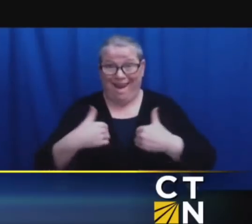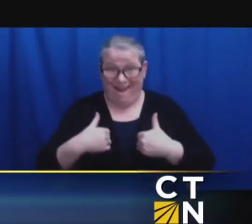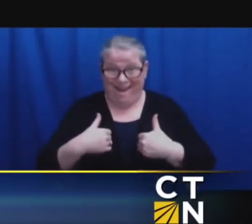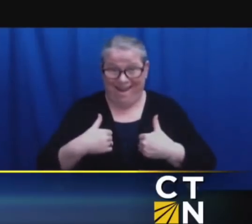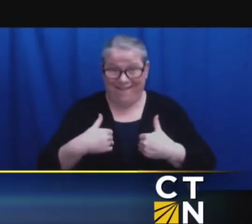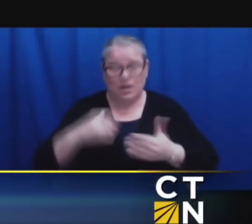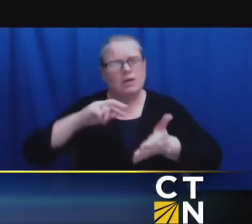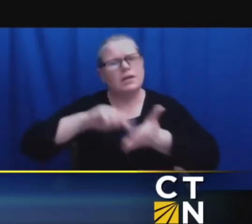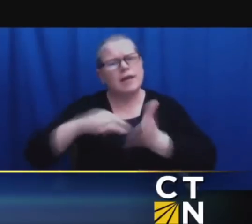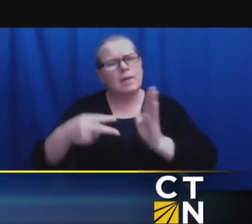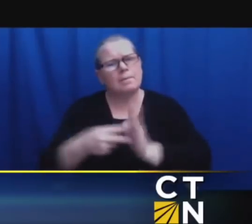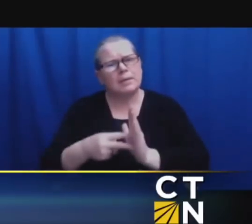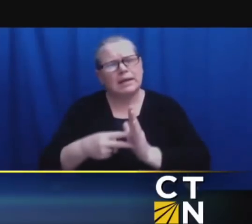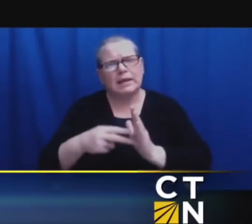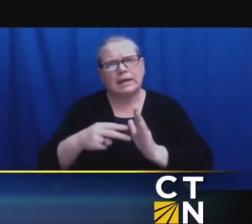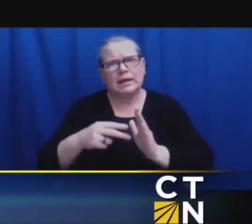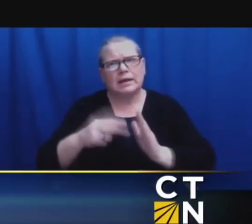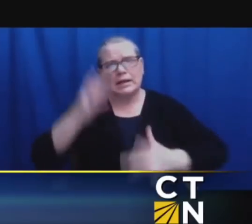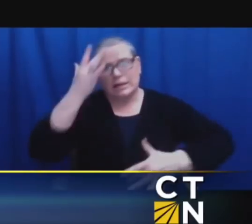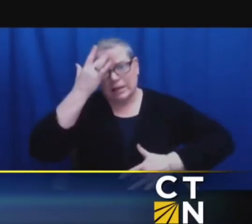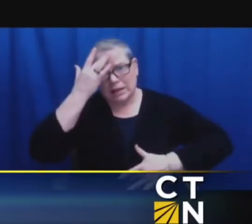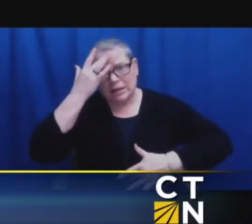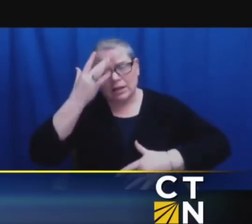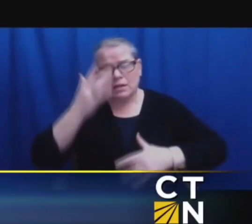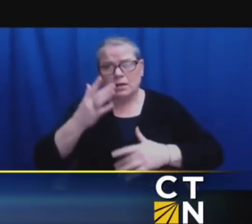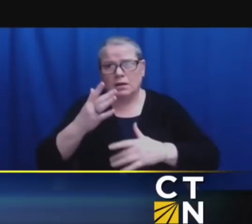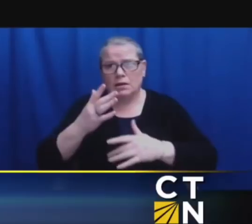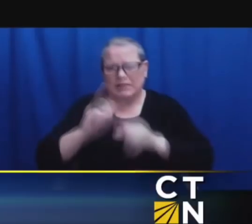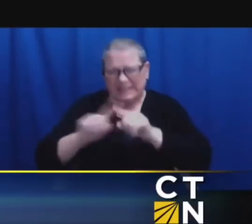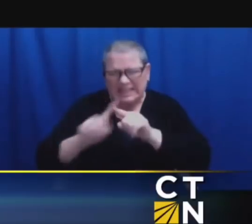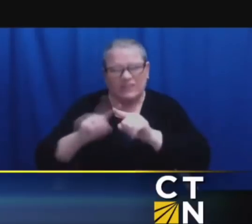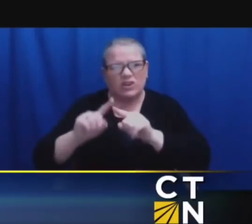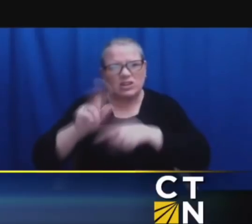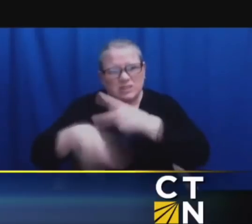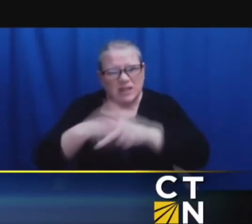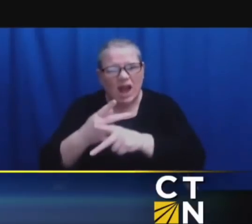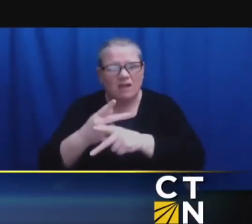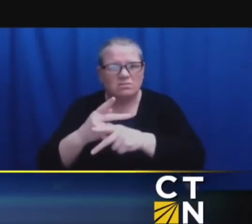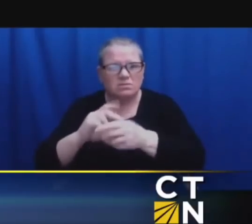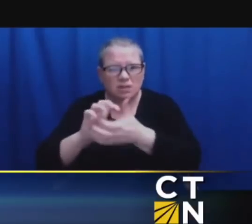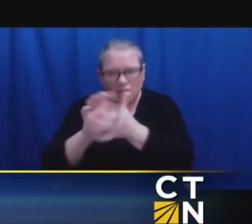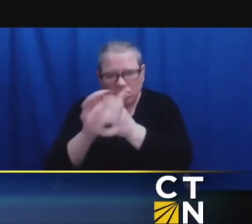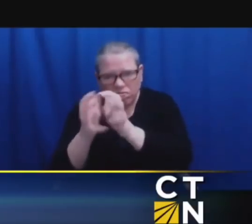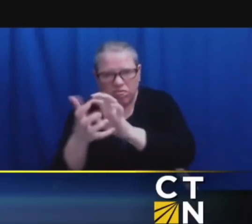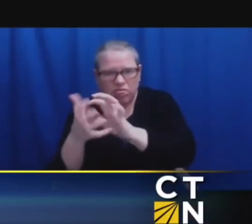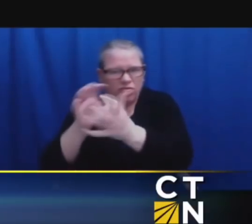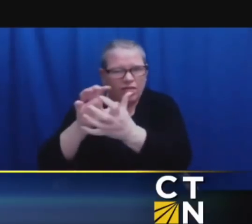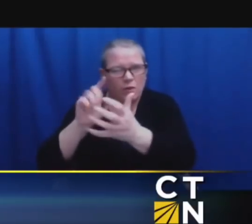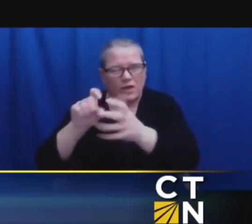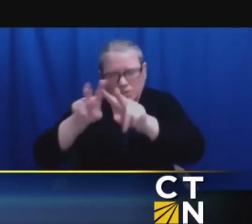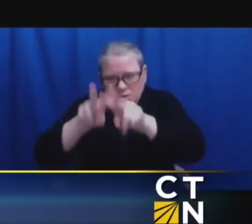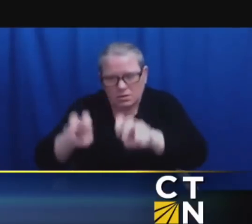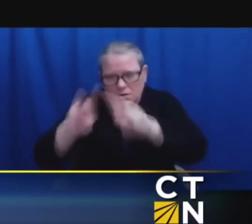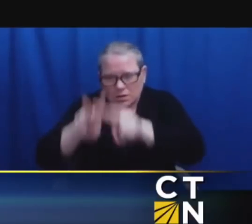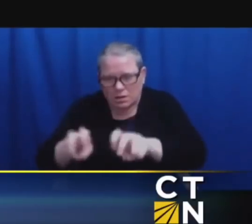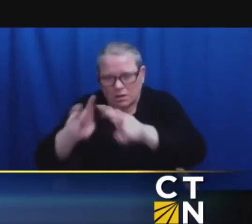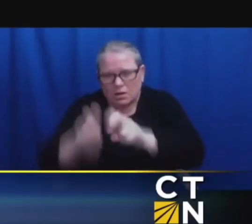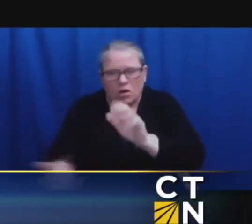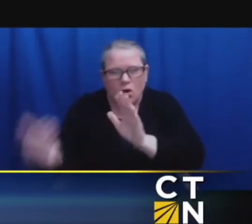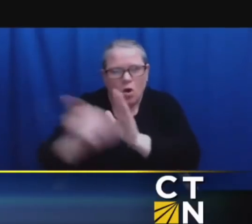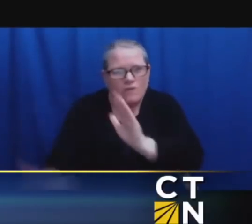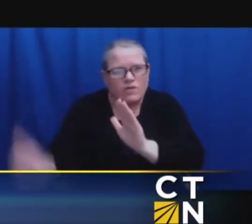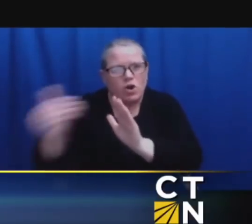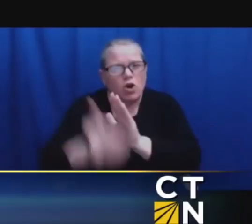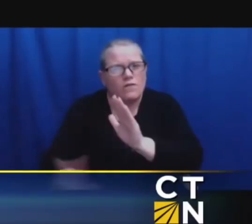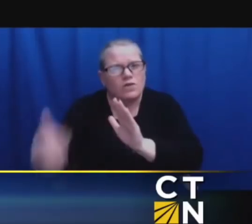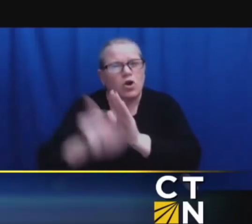that virus? Doing that over and over again for all of or for many, or a sample of those viruses,